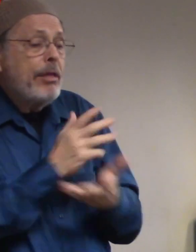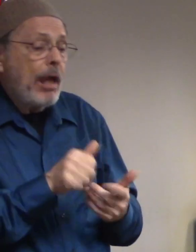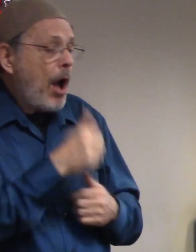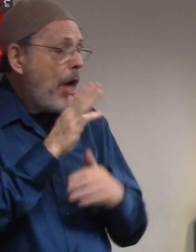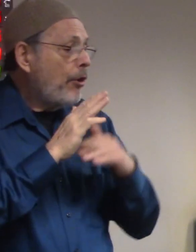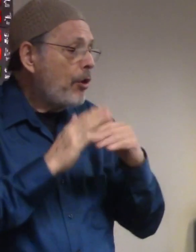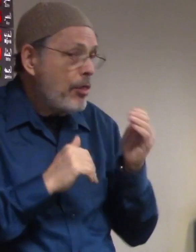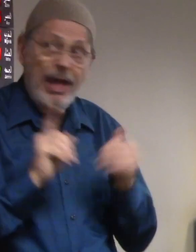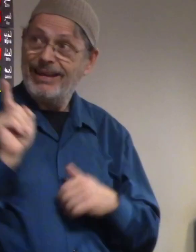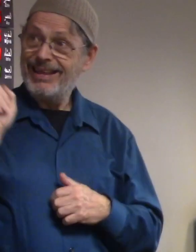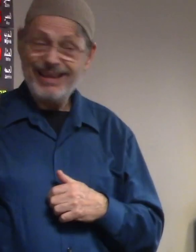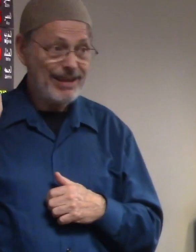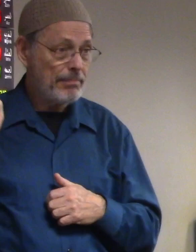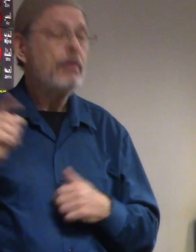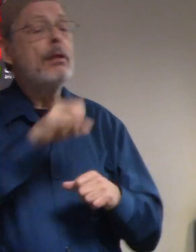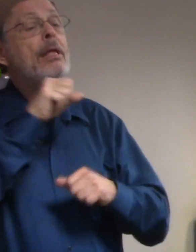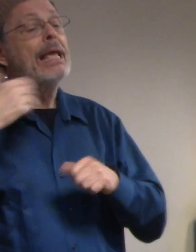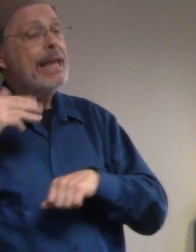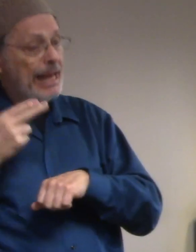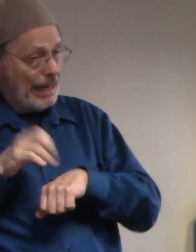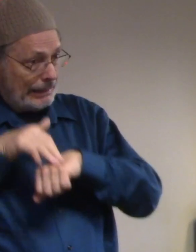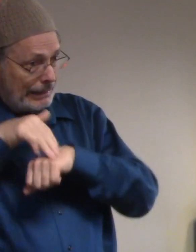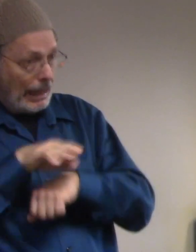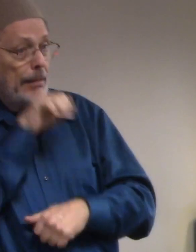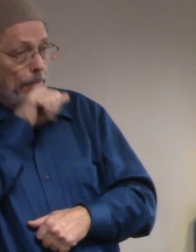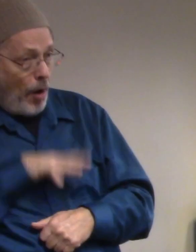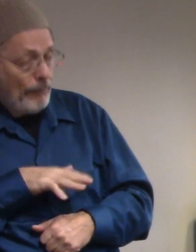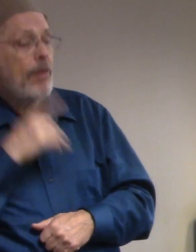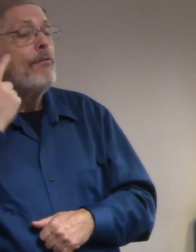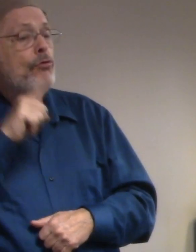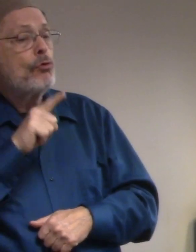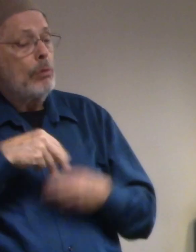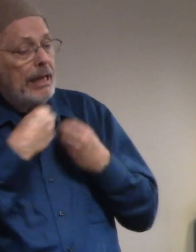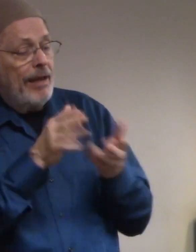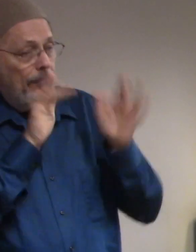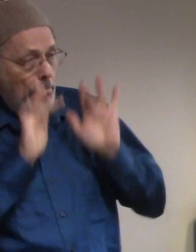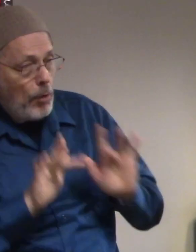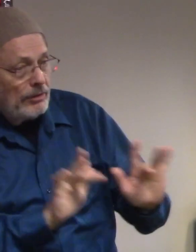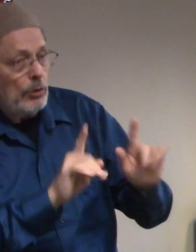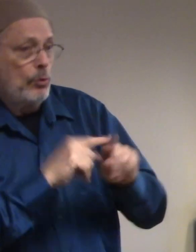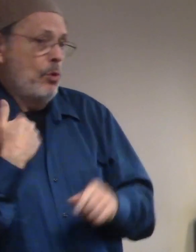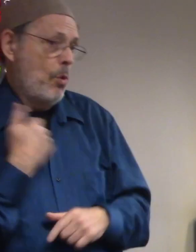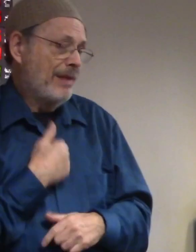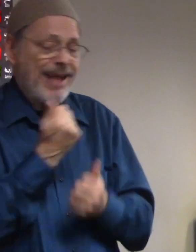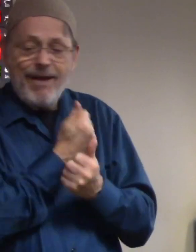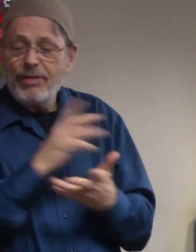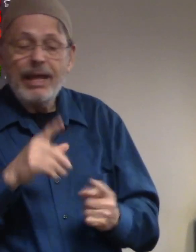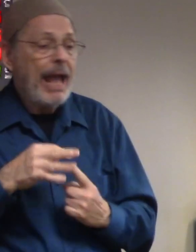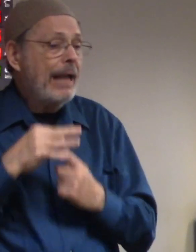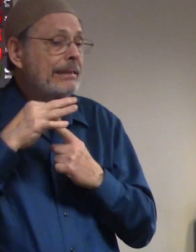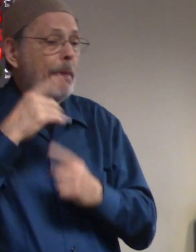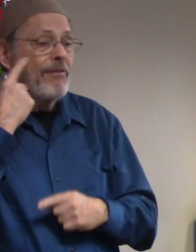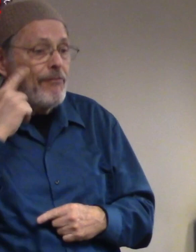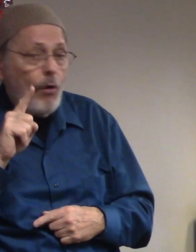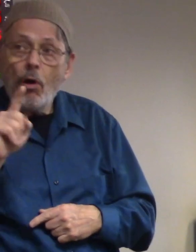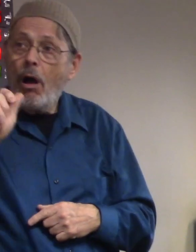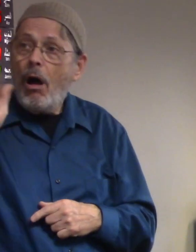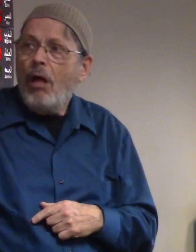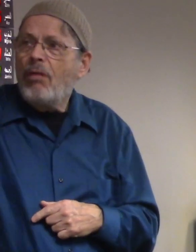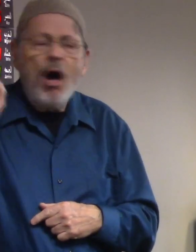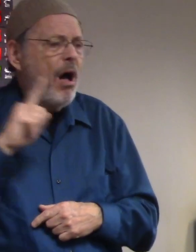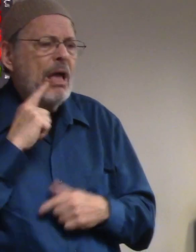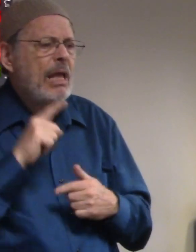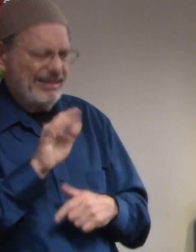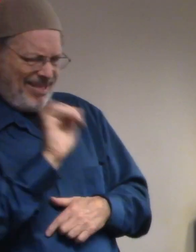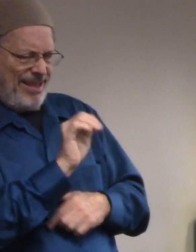the Prophet sallallahu alayhi wa sallam was sent to as a mercy. Everything other than Allah, everything is alam. The angels,